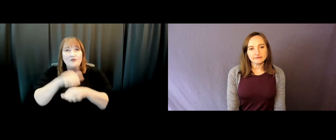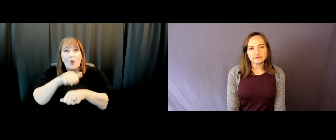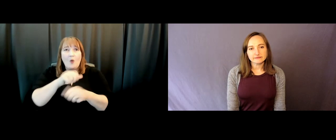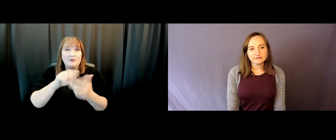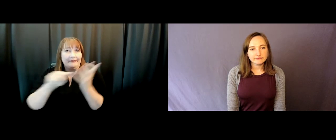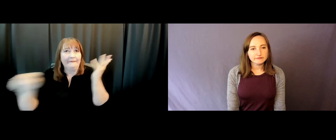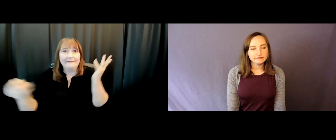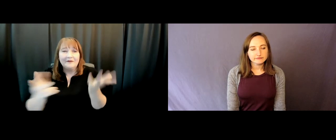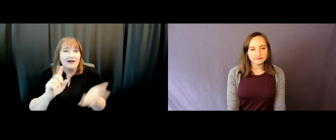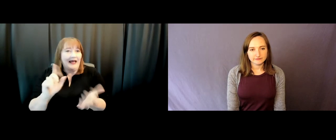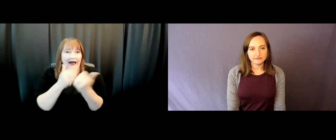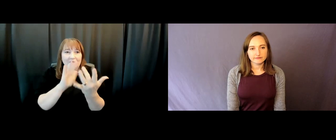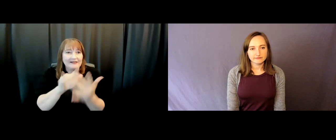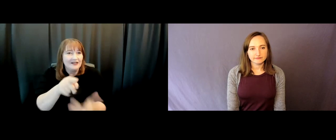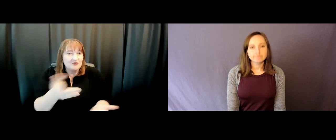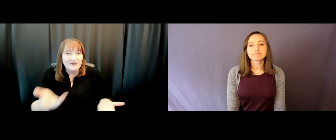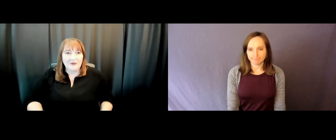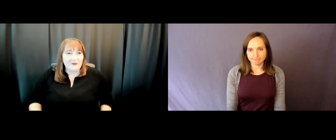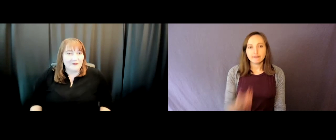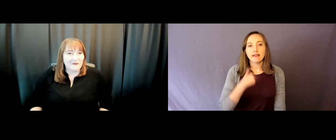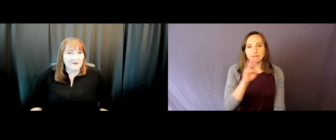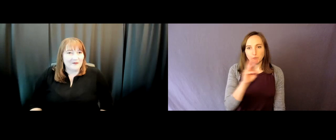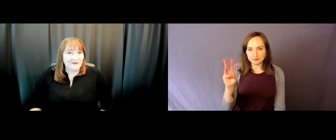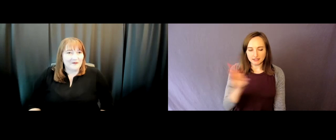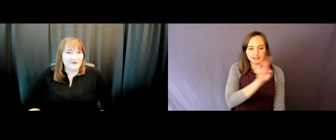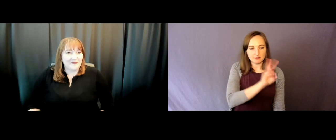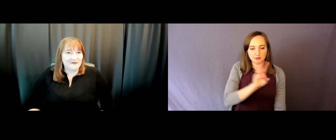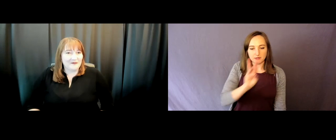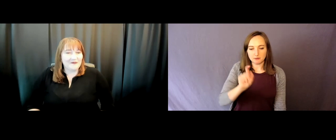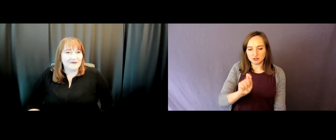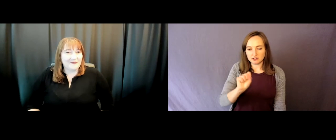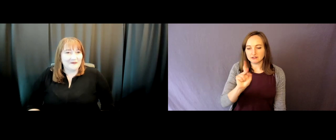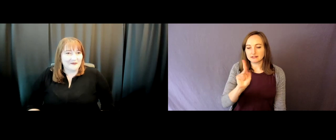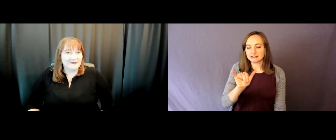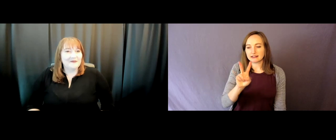of that? Yeah, so I have a website. It's